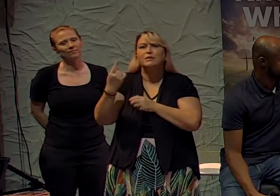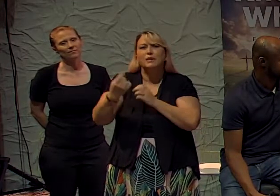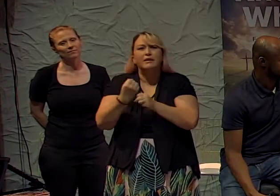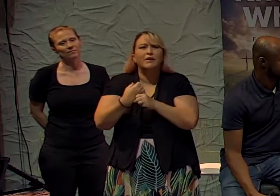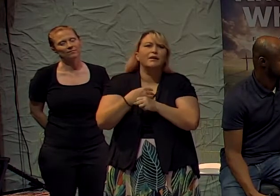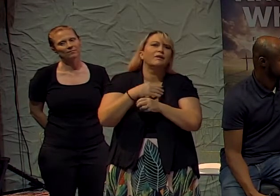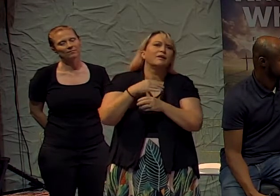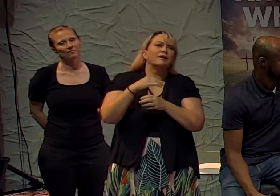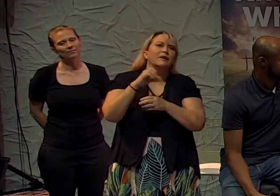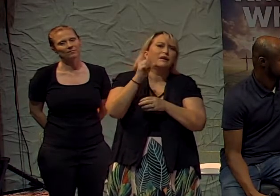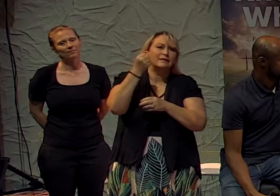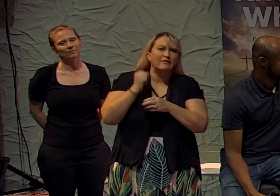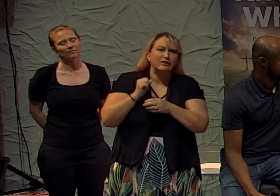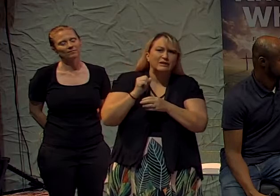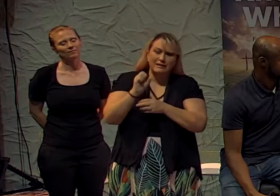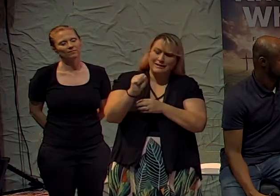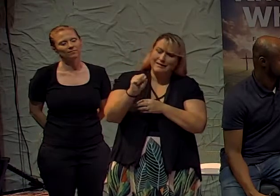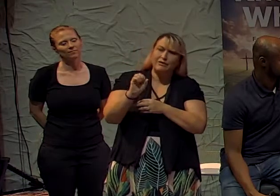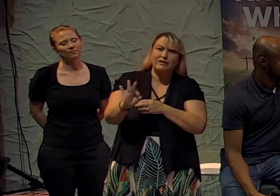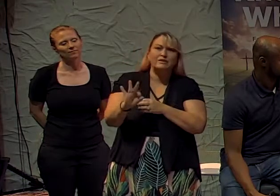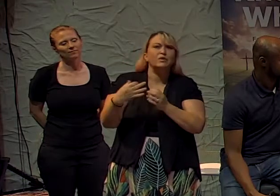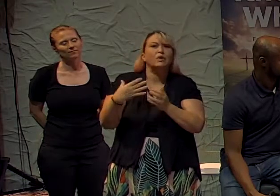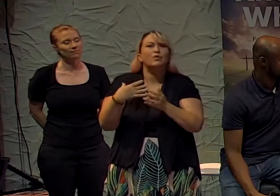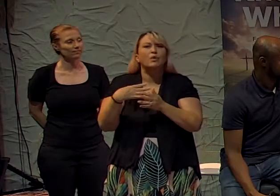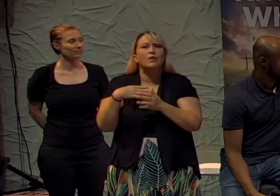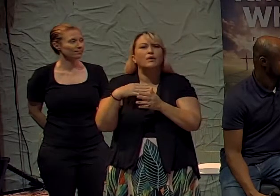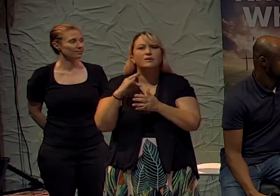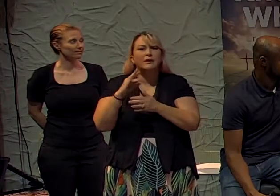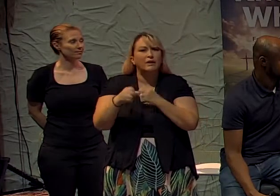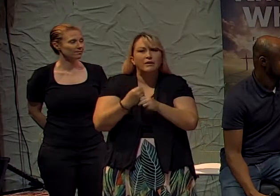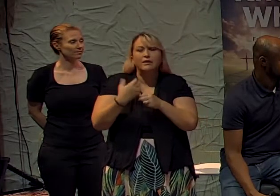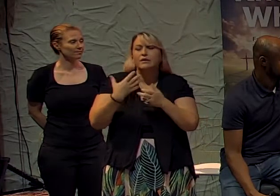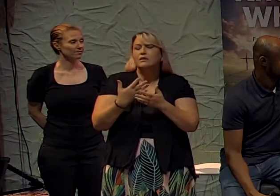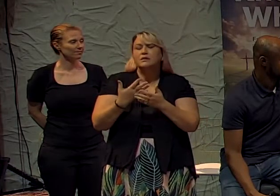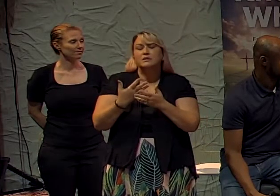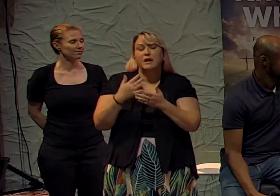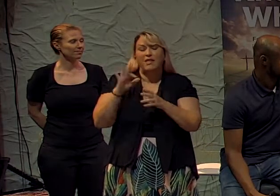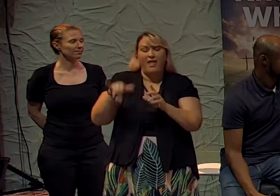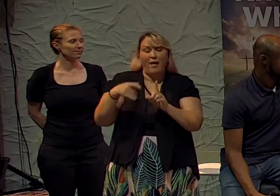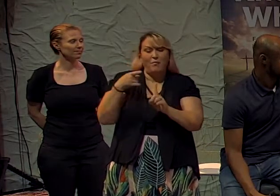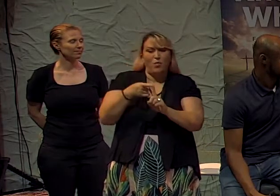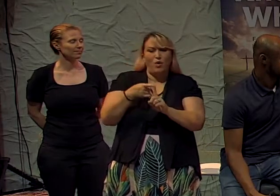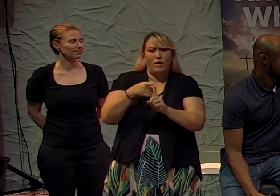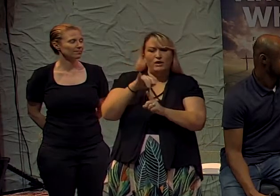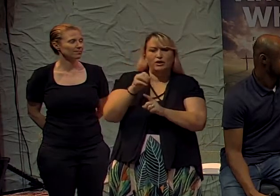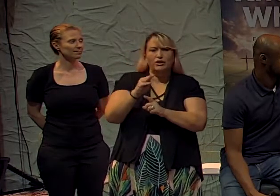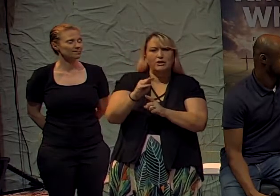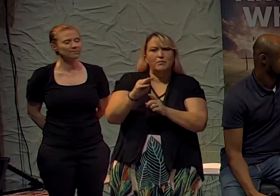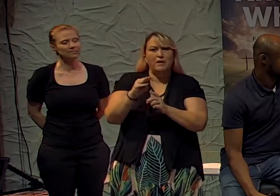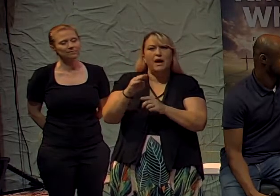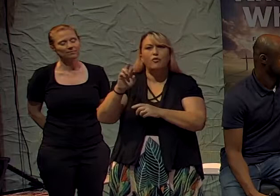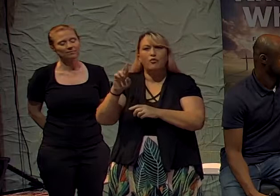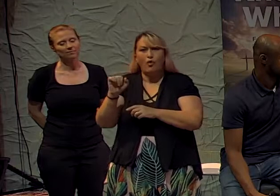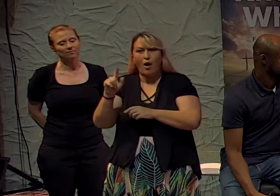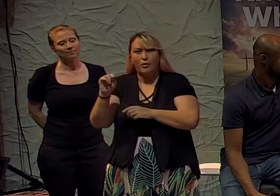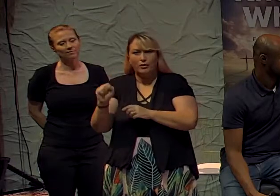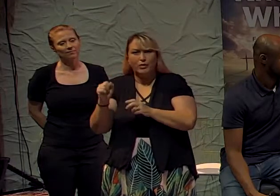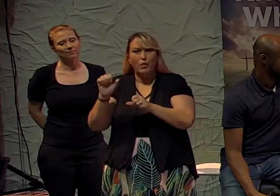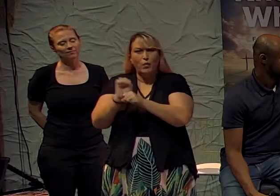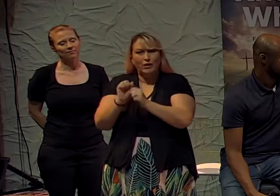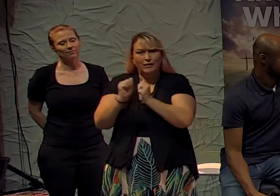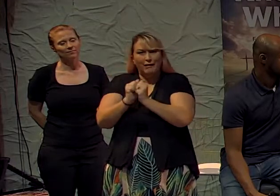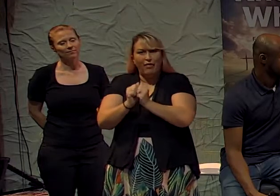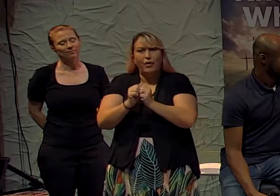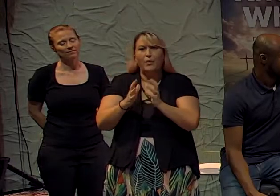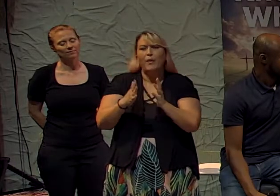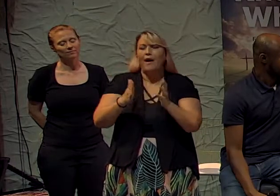years. We come back to Houston, and at that point, Jim was working actually with Robert, and it was great because we were happy